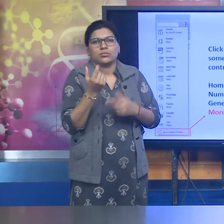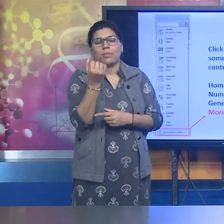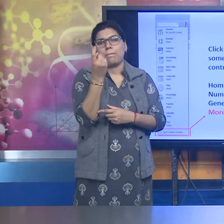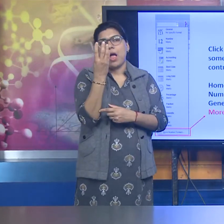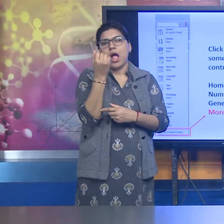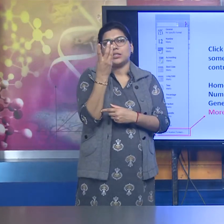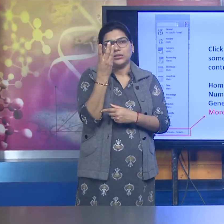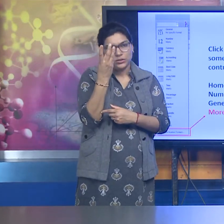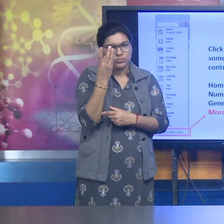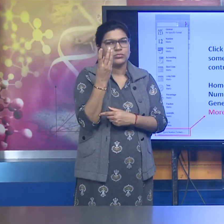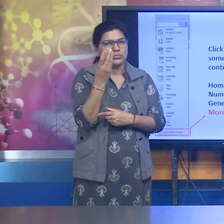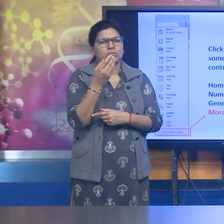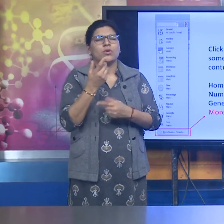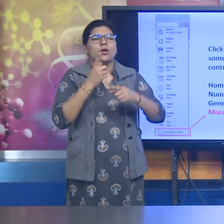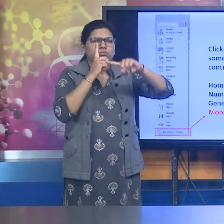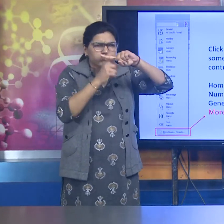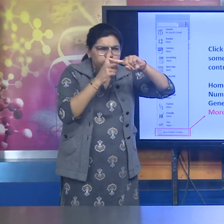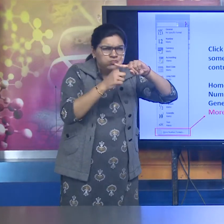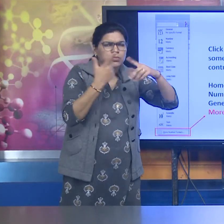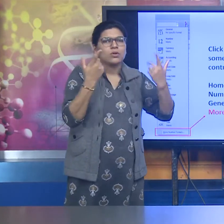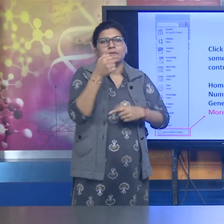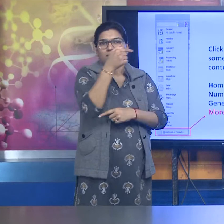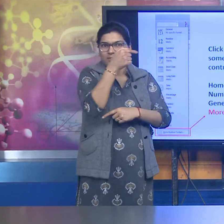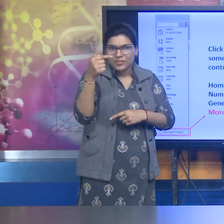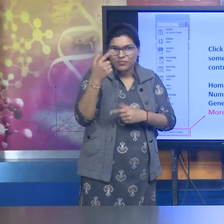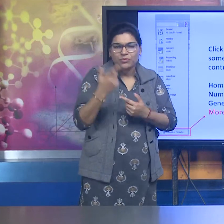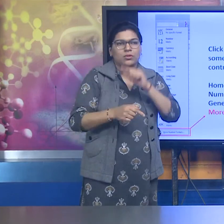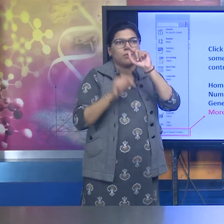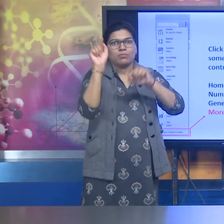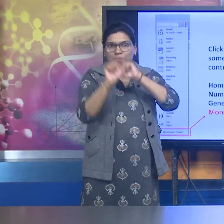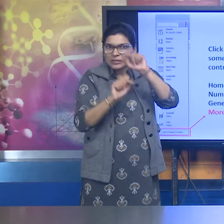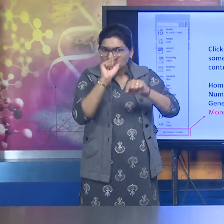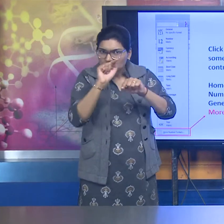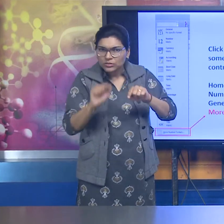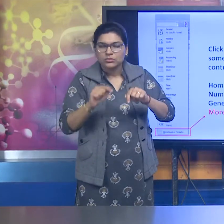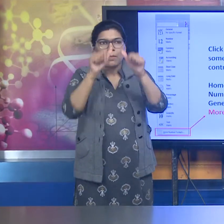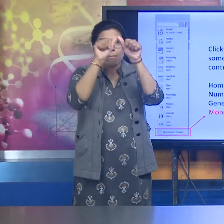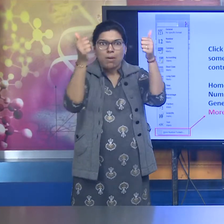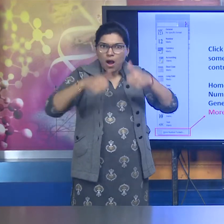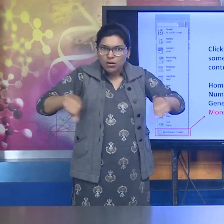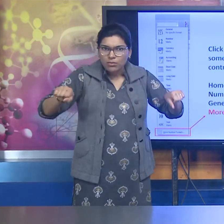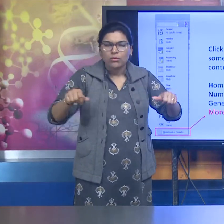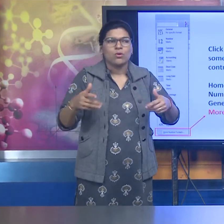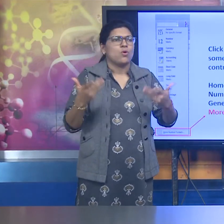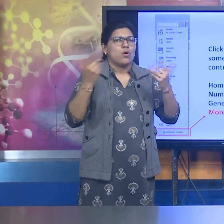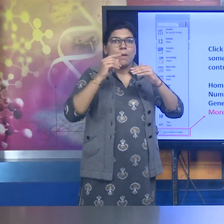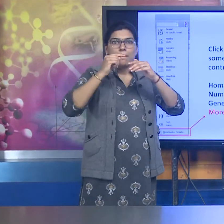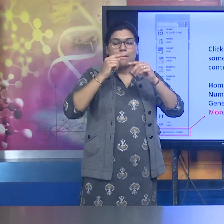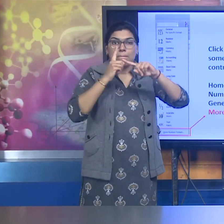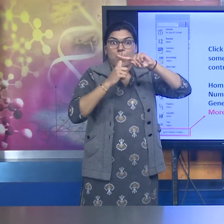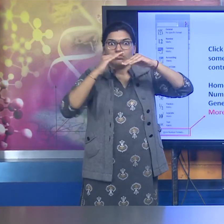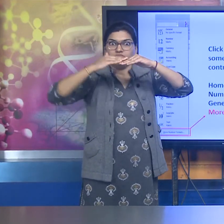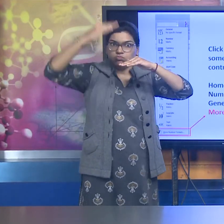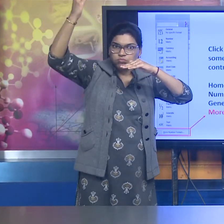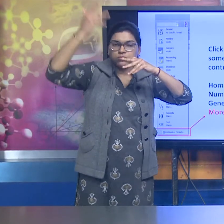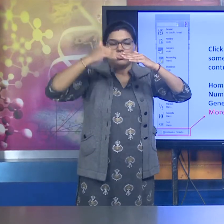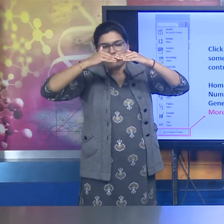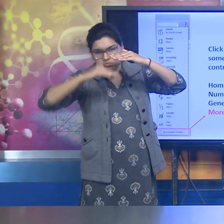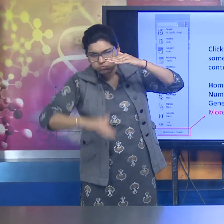When you click on the command, the drop down will appear in front